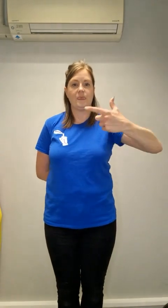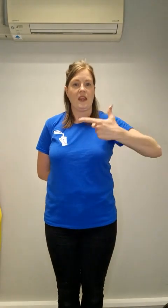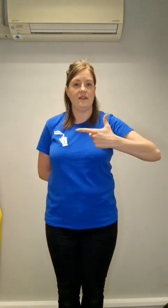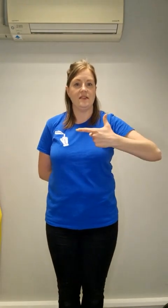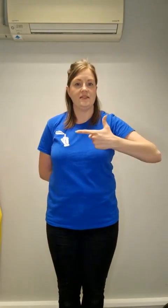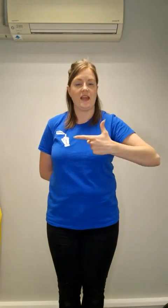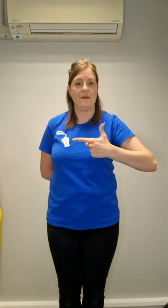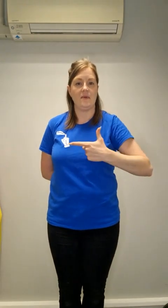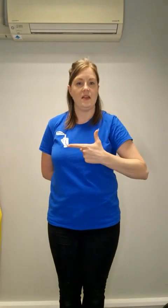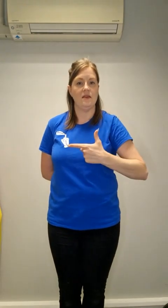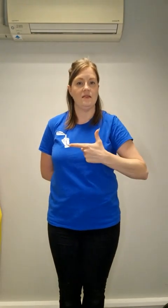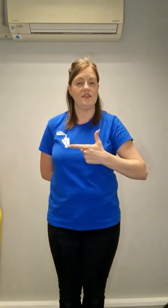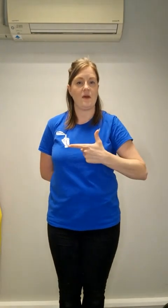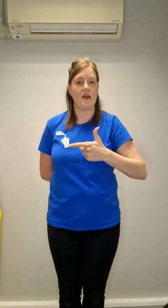And this can be this way,